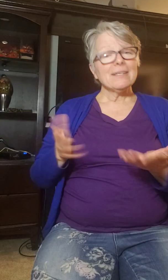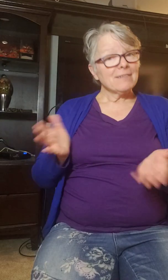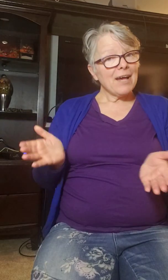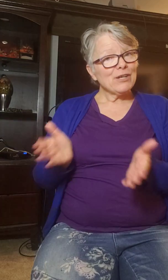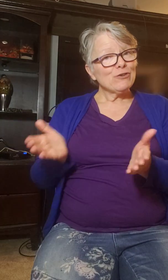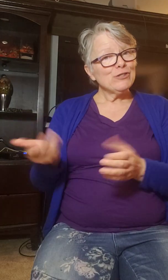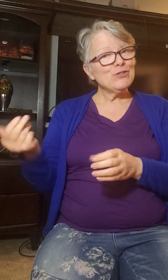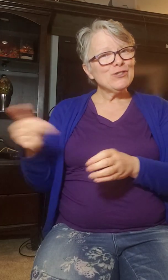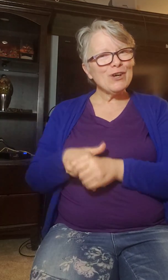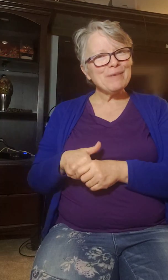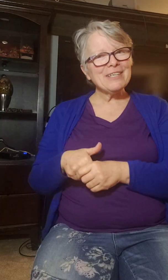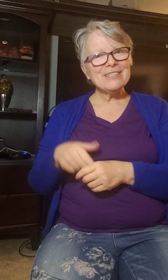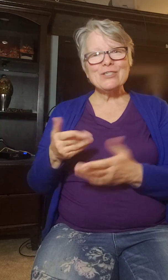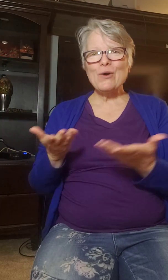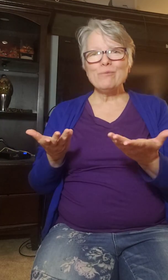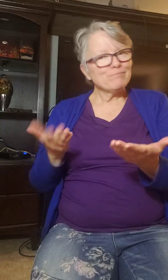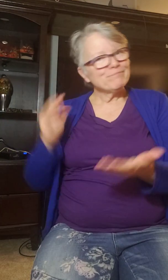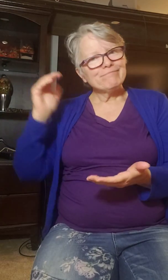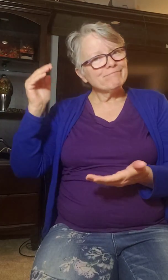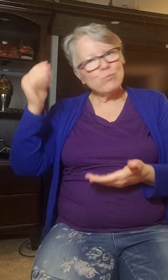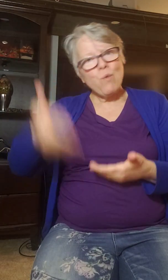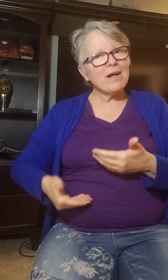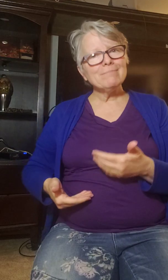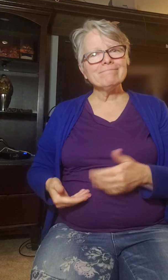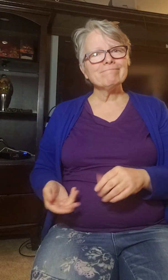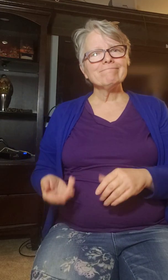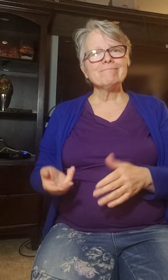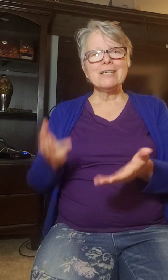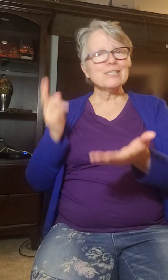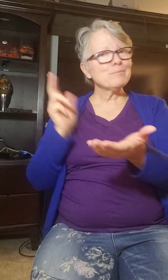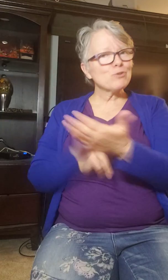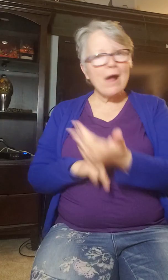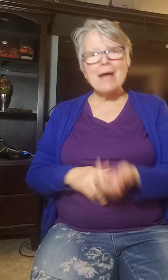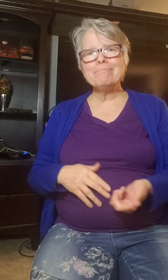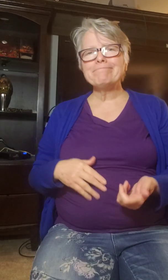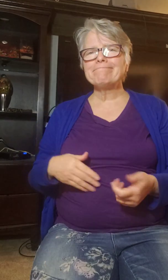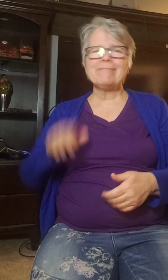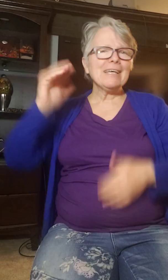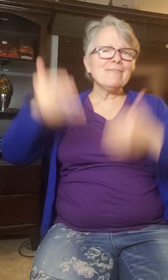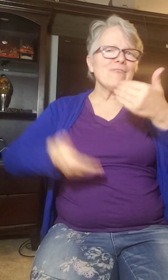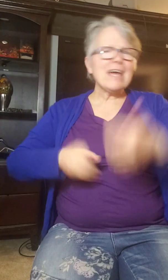I encourage you to join me. So welcome, subscribe, invite other